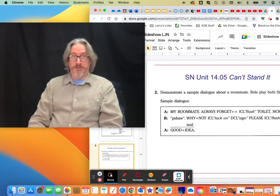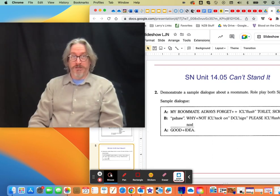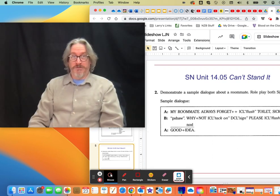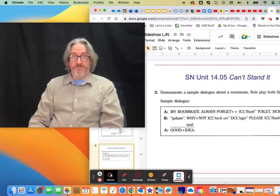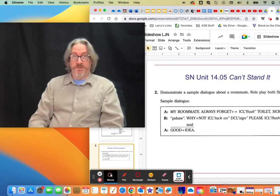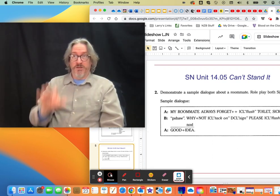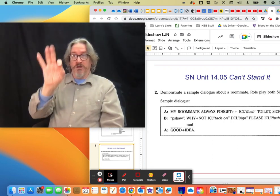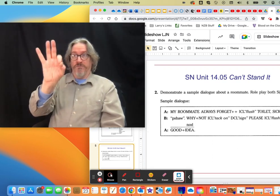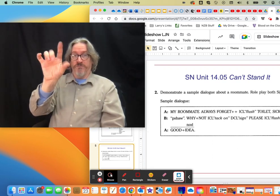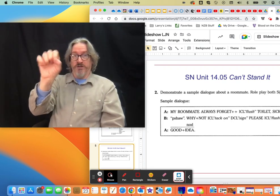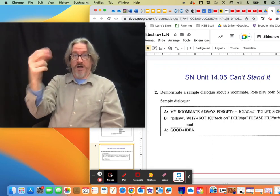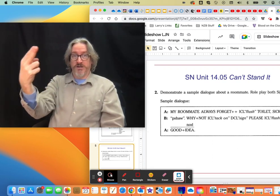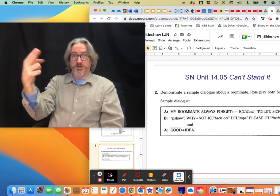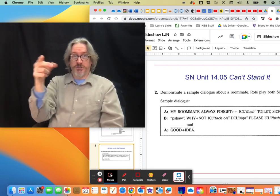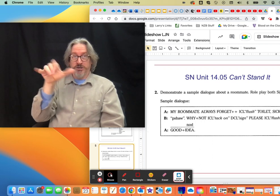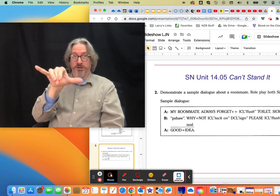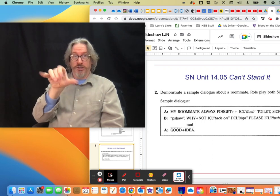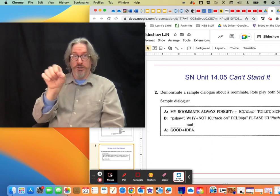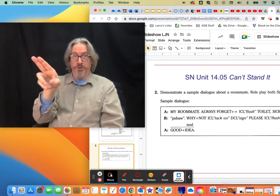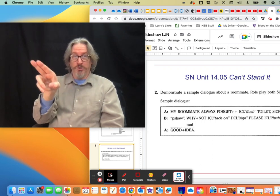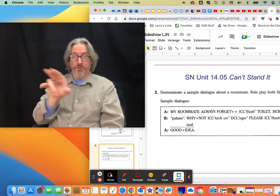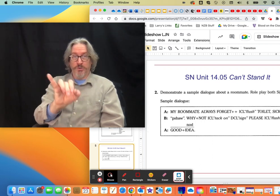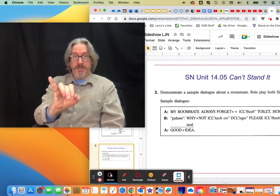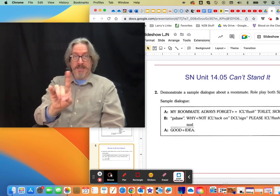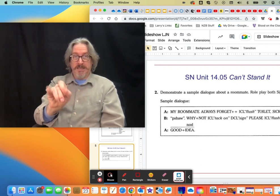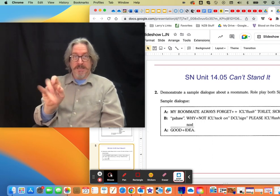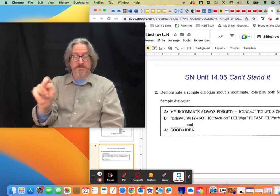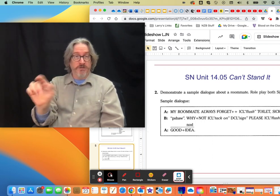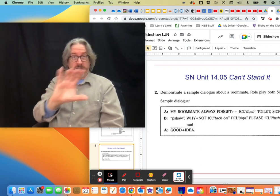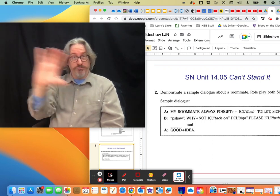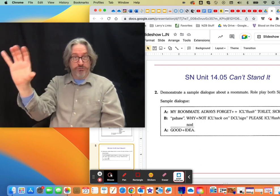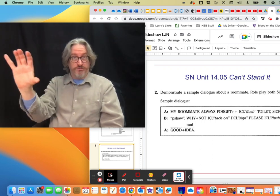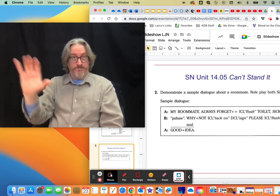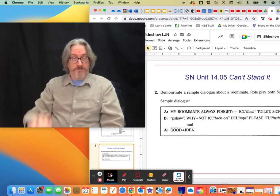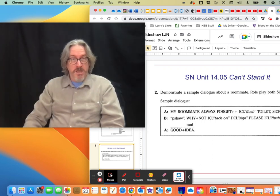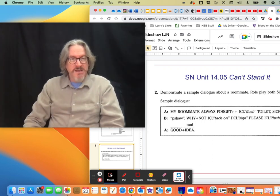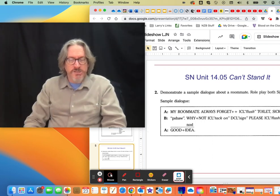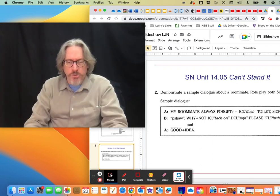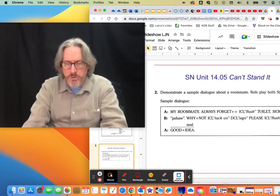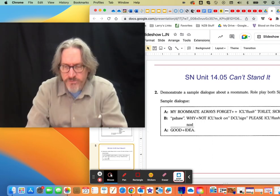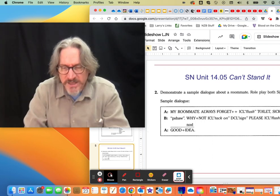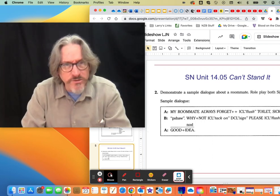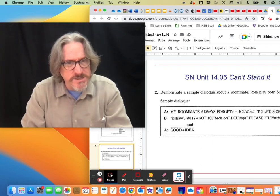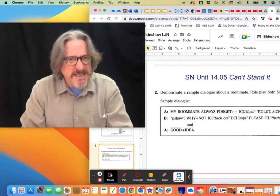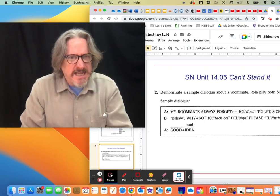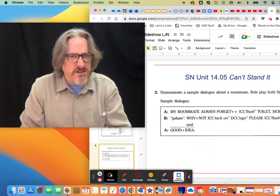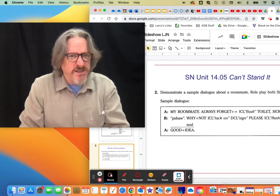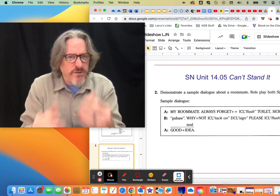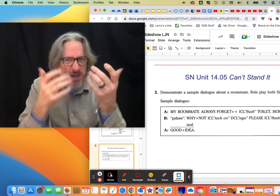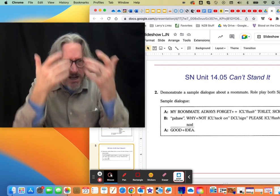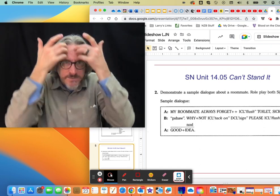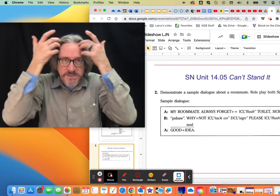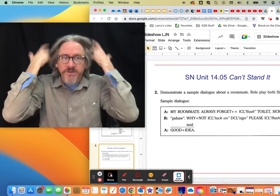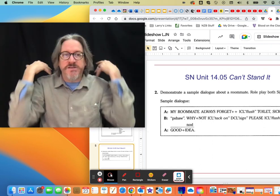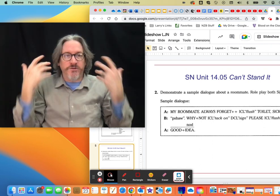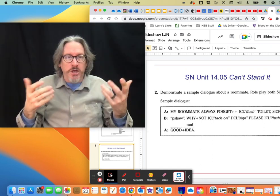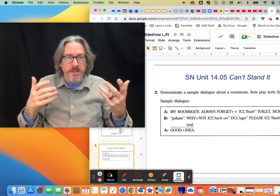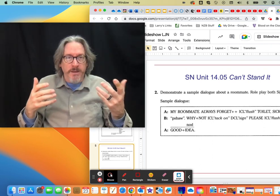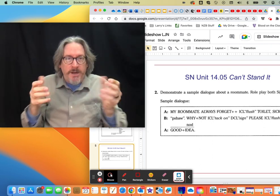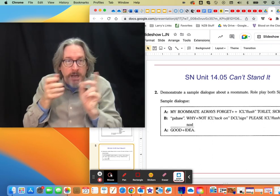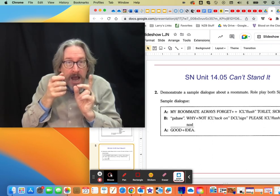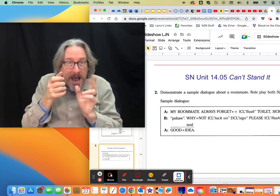Flush, you idiot, right? So think of those details. If you've got specifics,